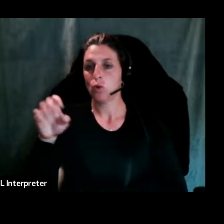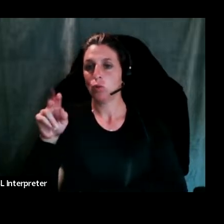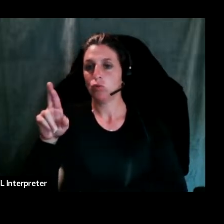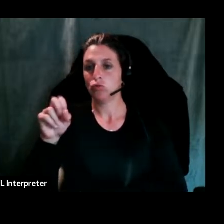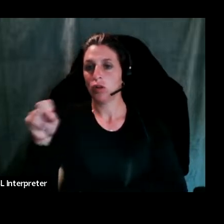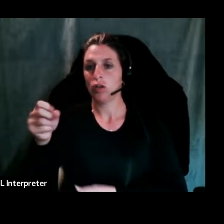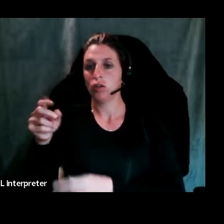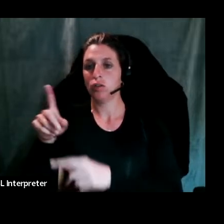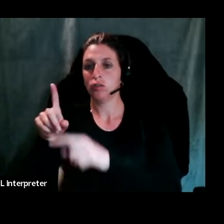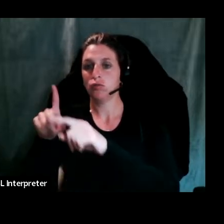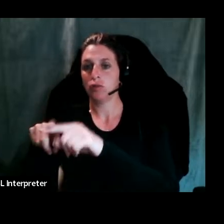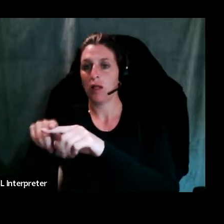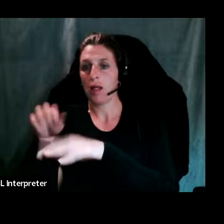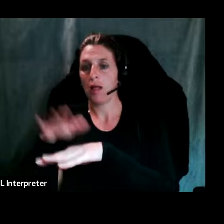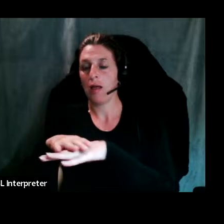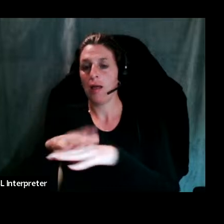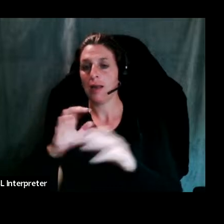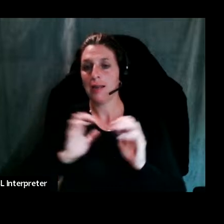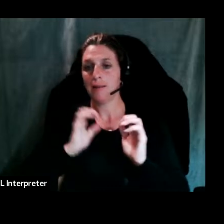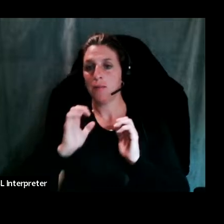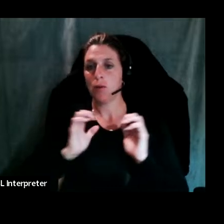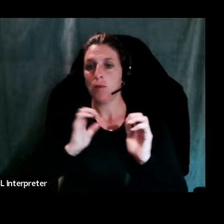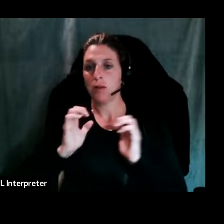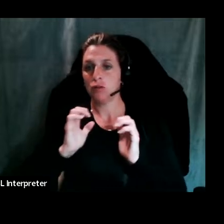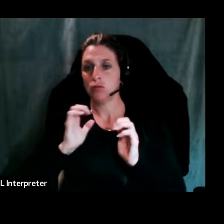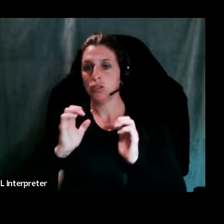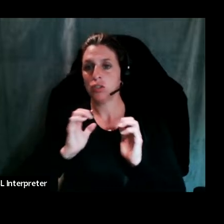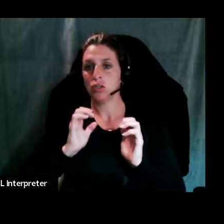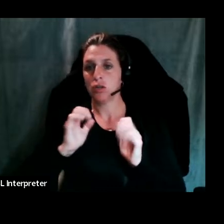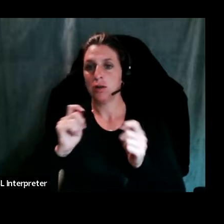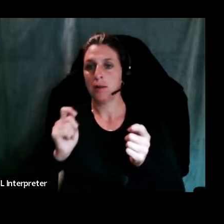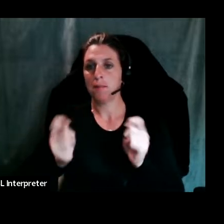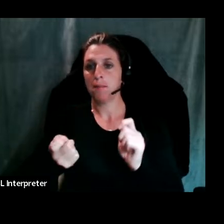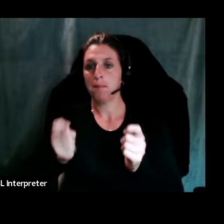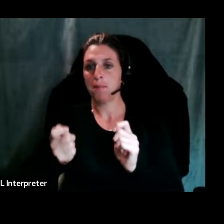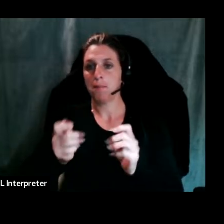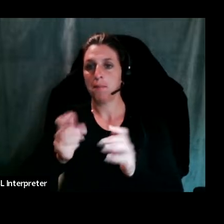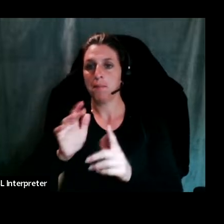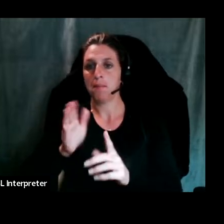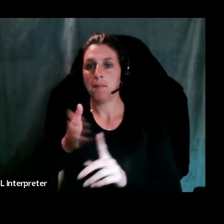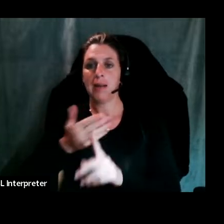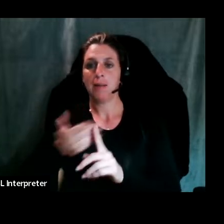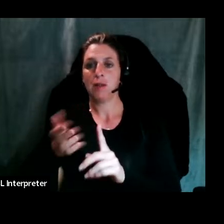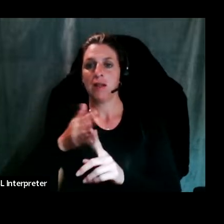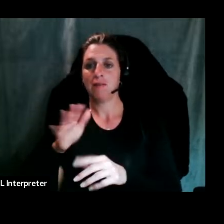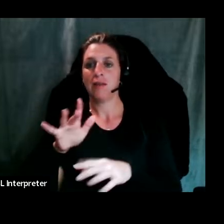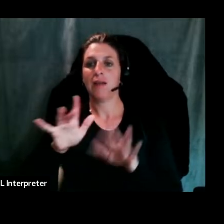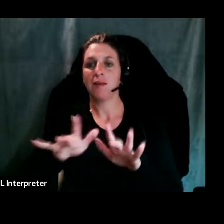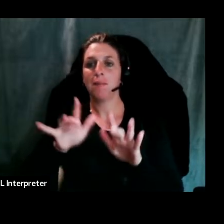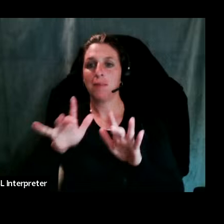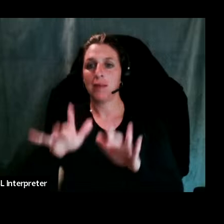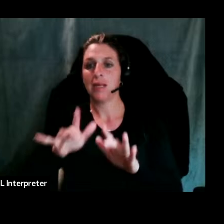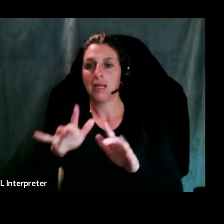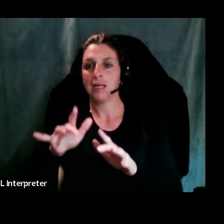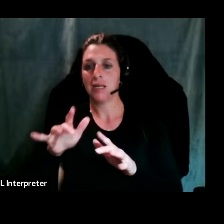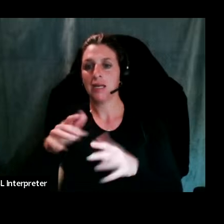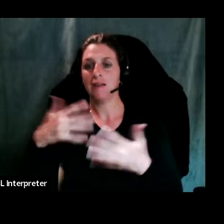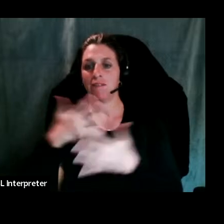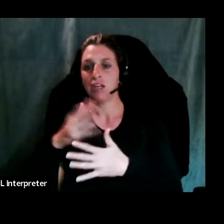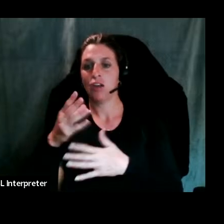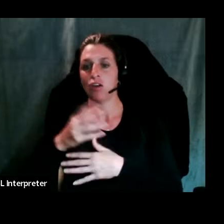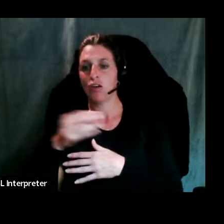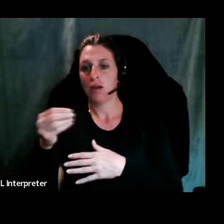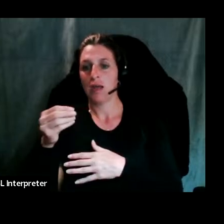on emotional manipulations of pity, fear, and shame to win recruits rather than with